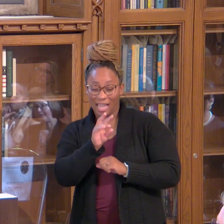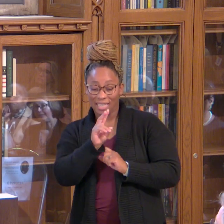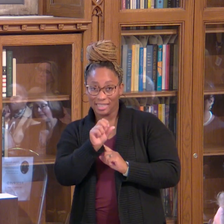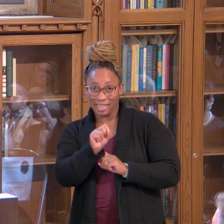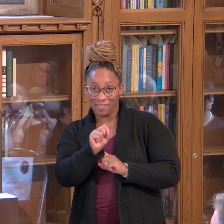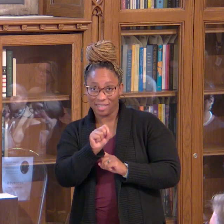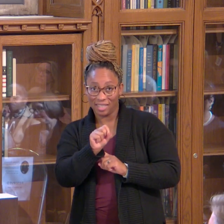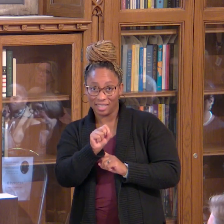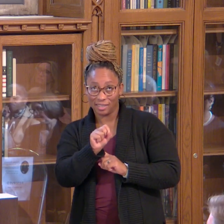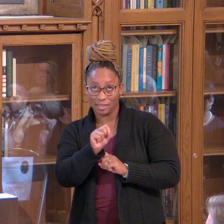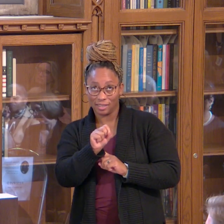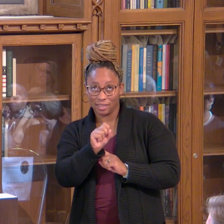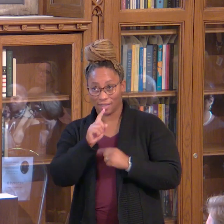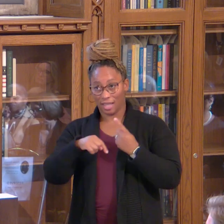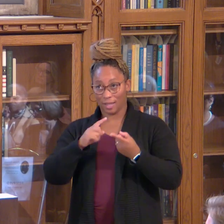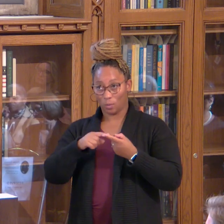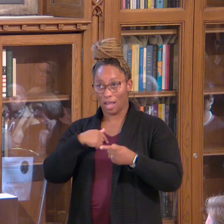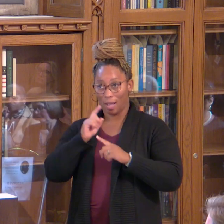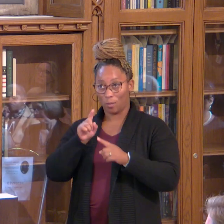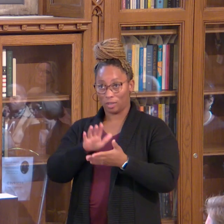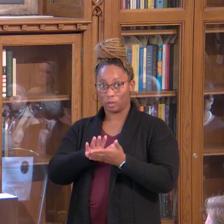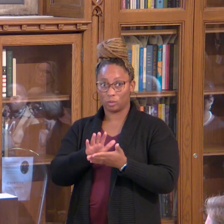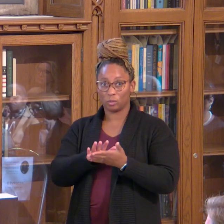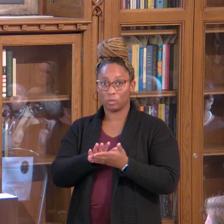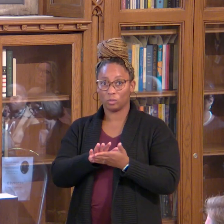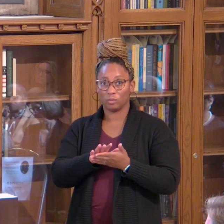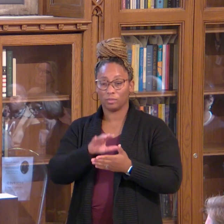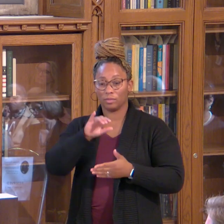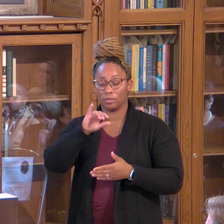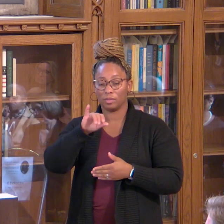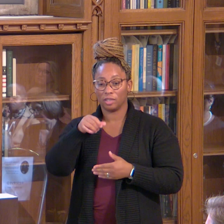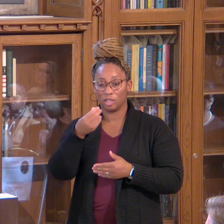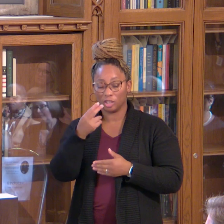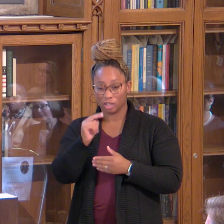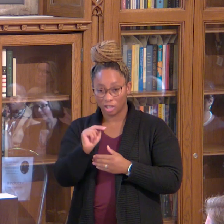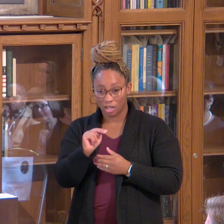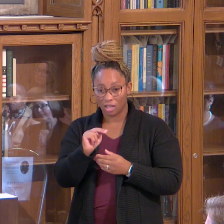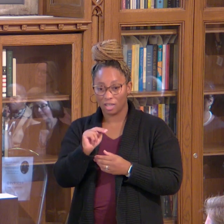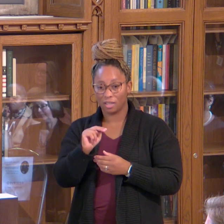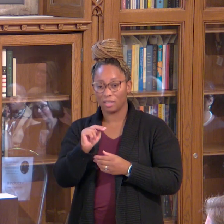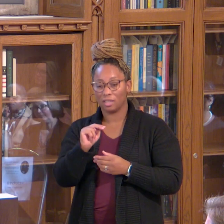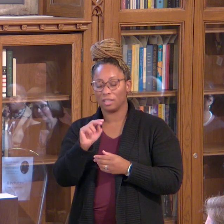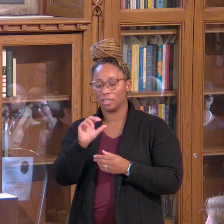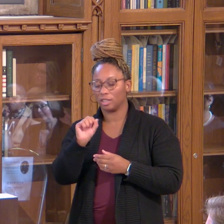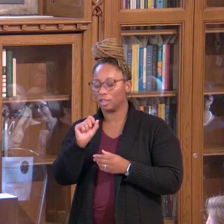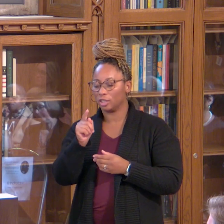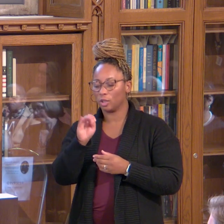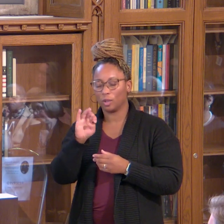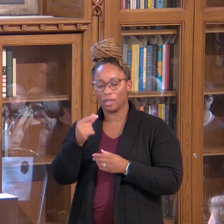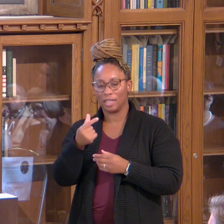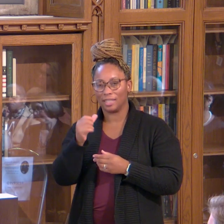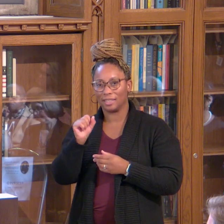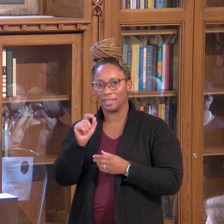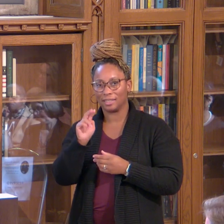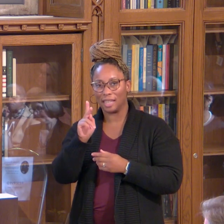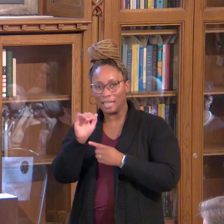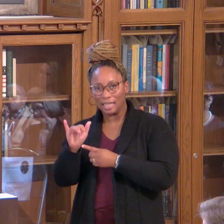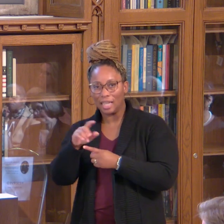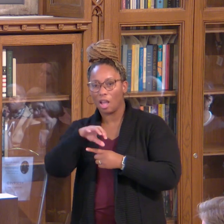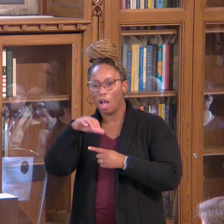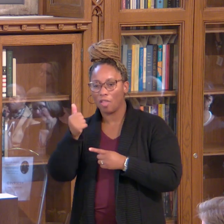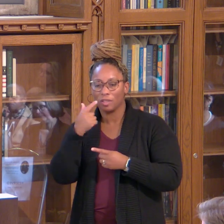1970s in fact that's when I was in school John blasen game Sterling Stucky and many others had